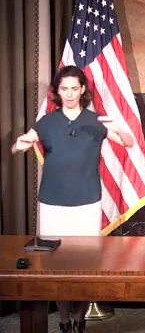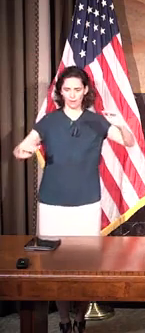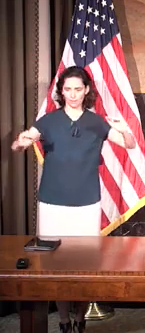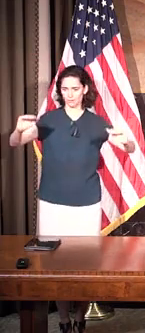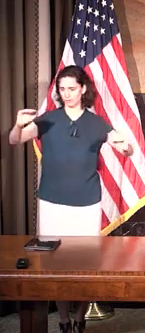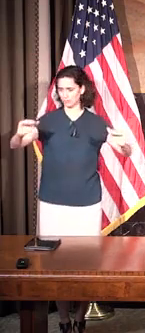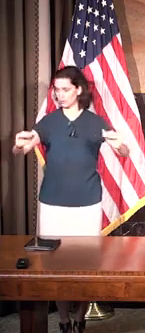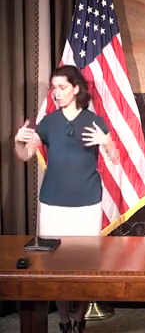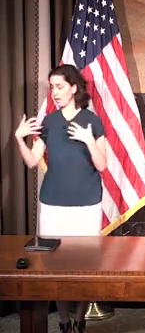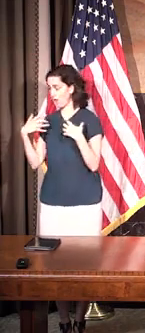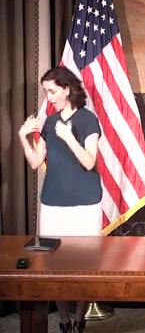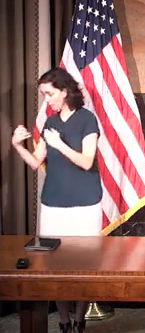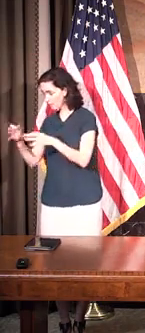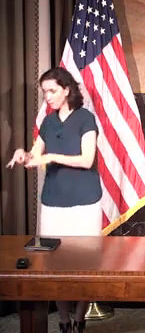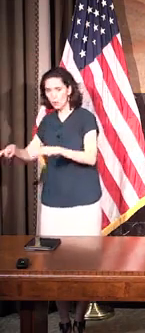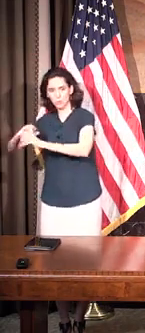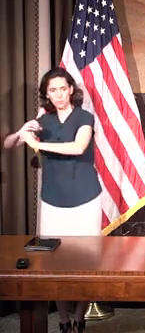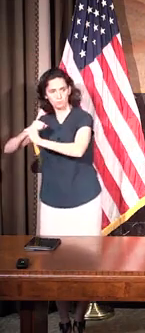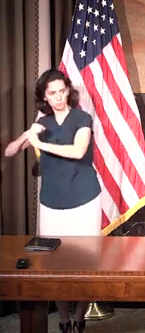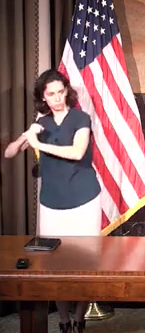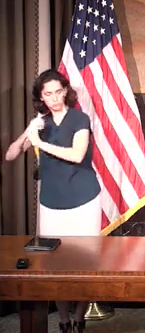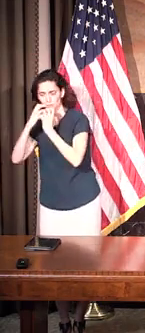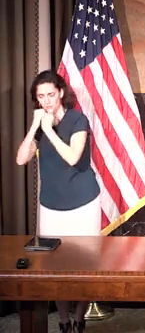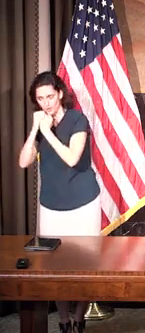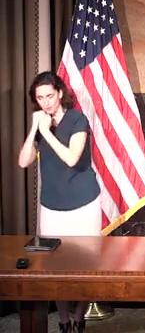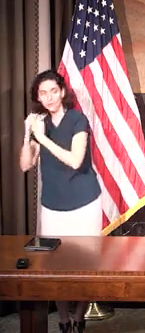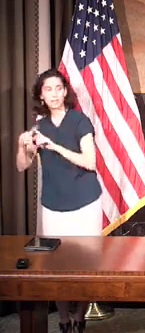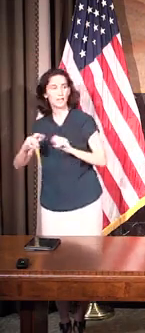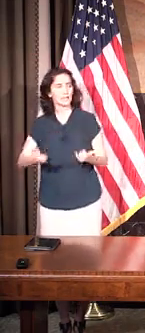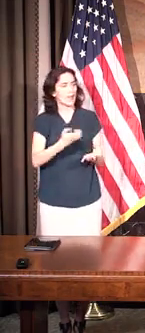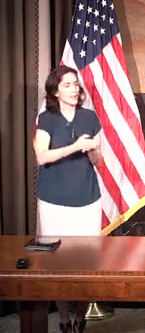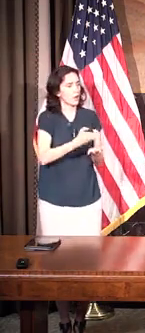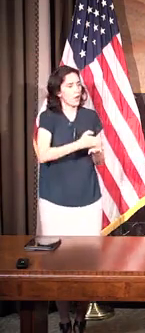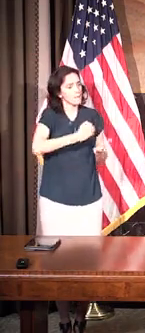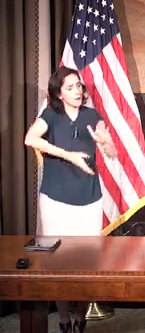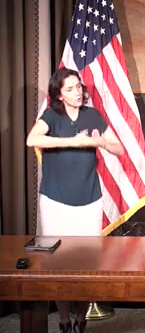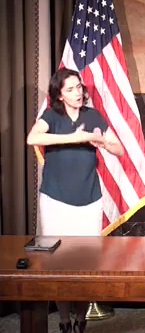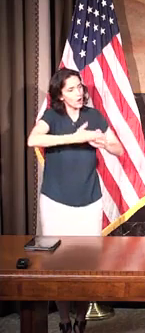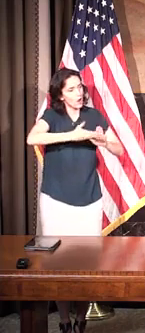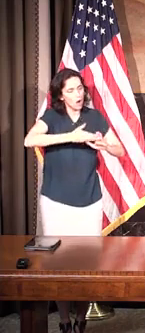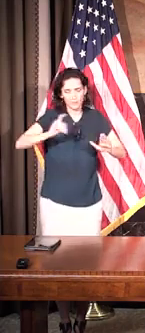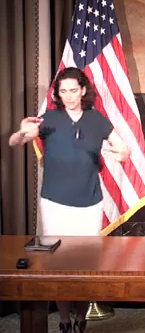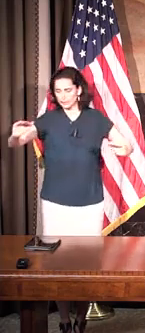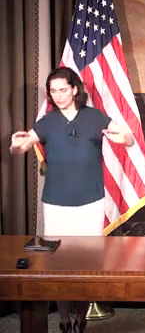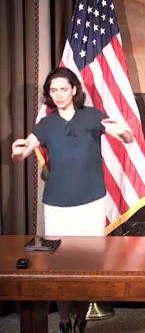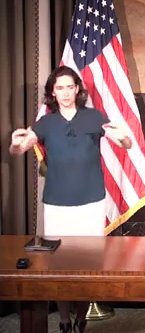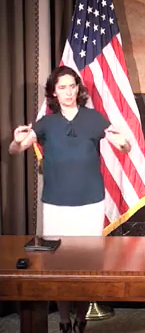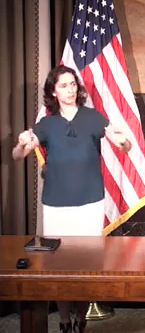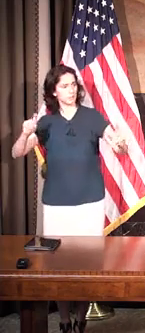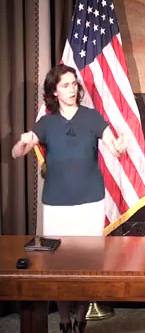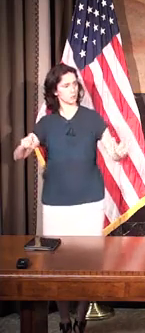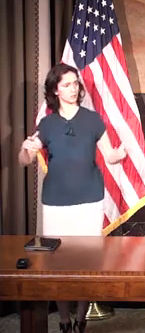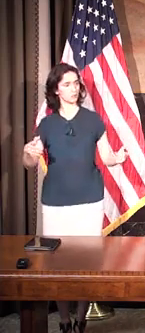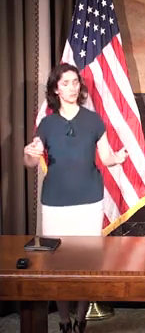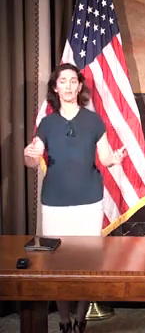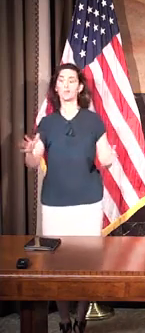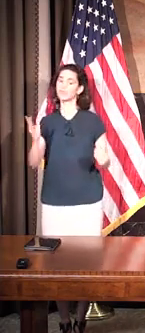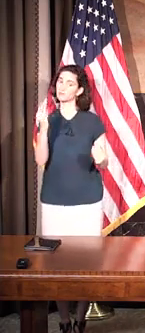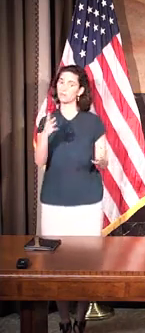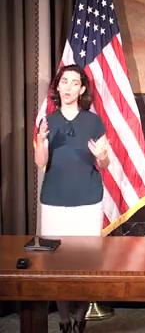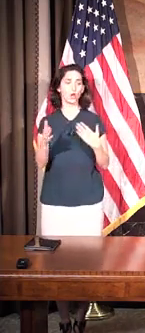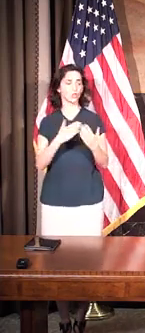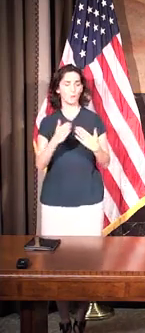public health imperative on the one hand and having our economy open on the other. And as I've mentioned before, no matter where you strike